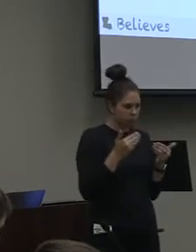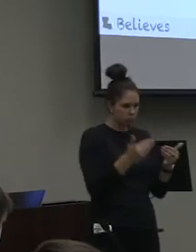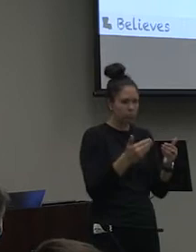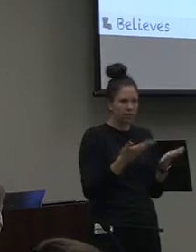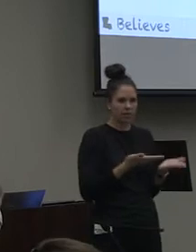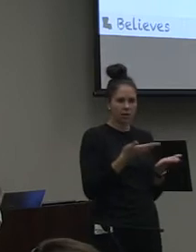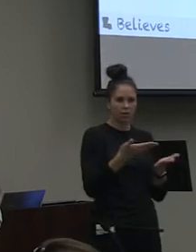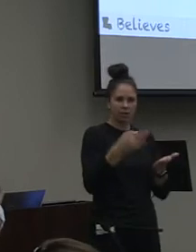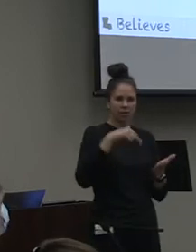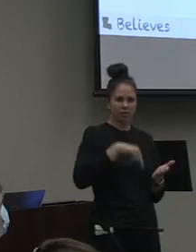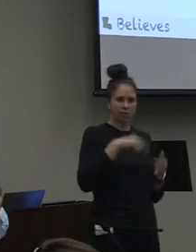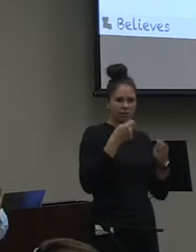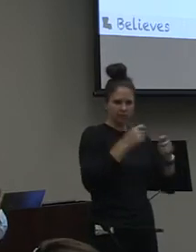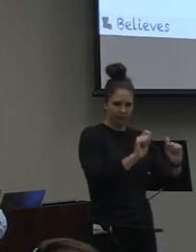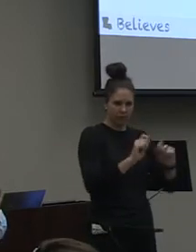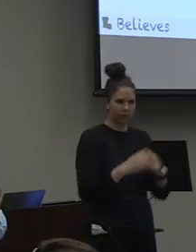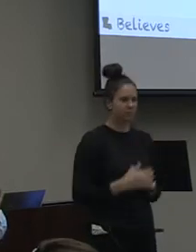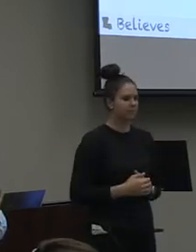efforts.